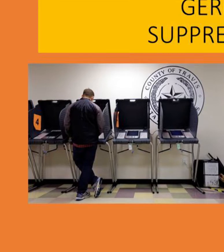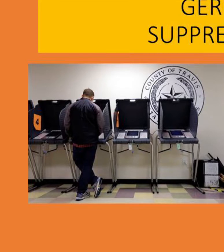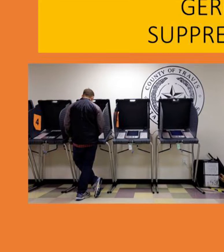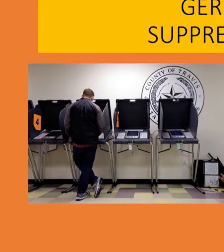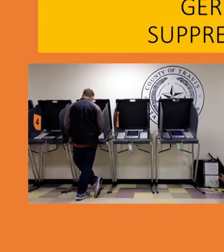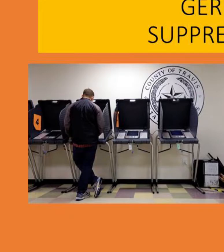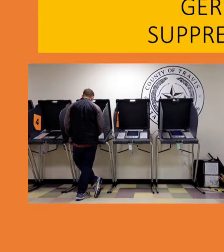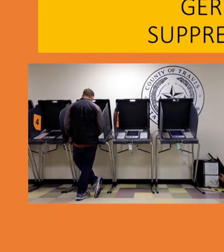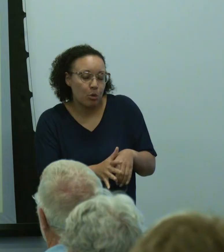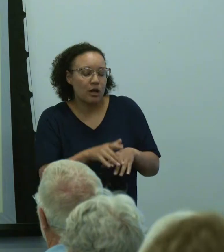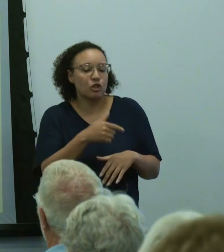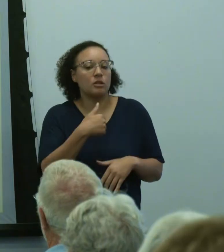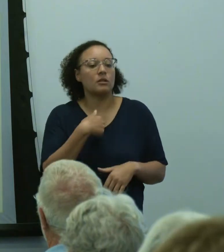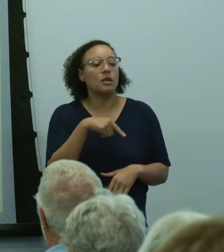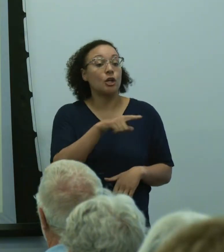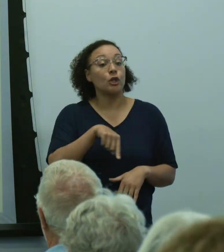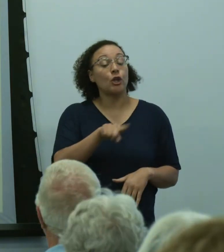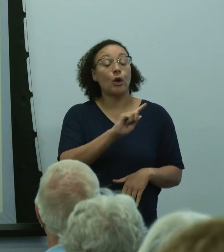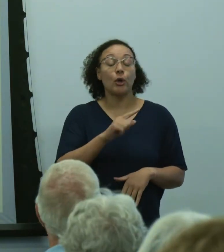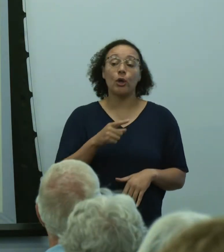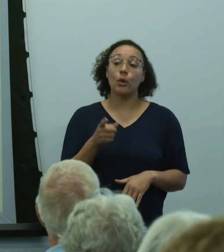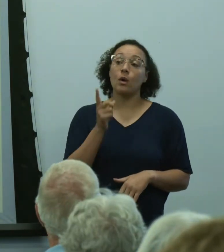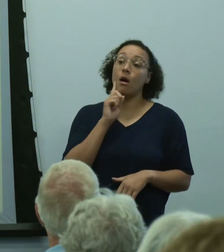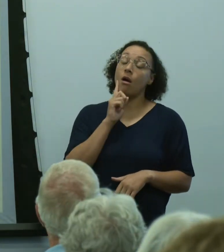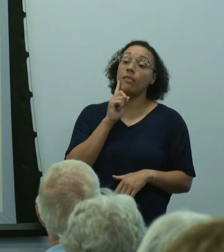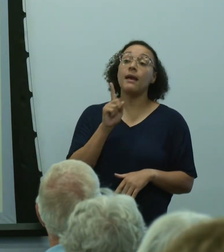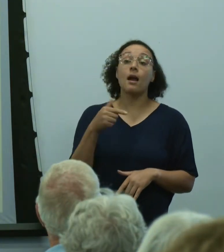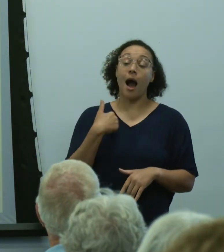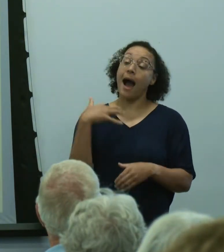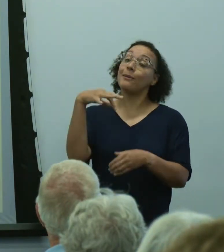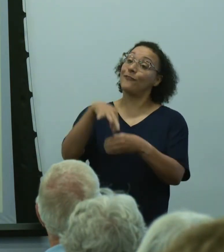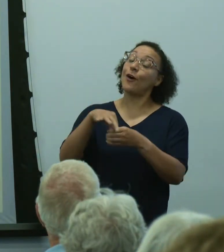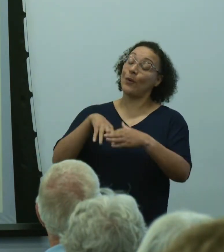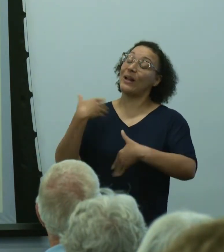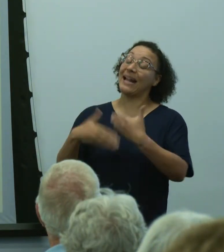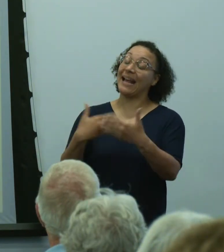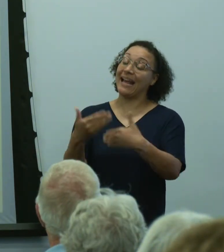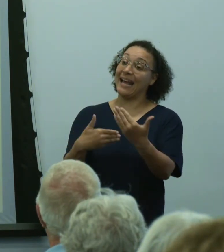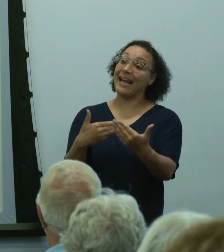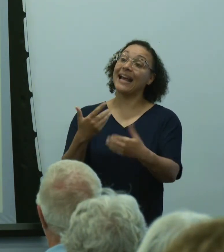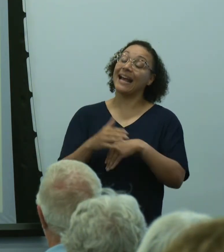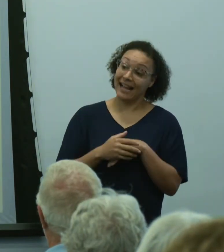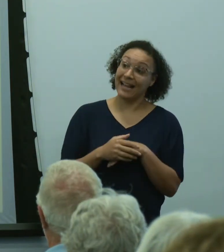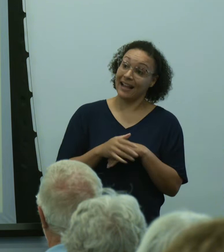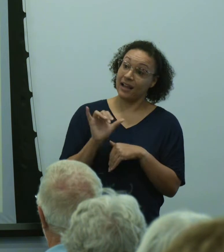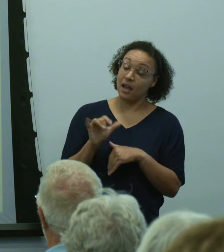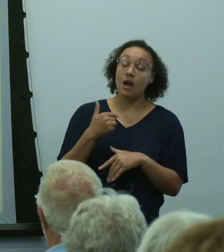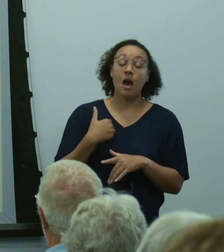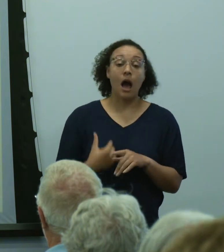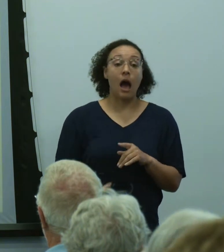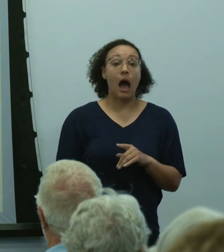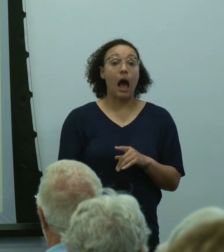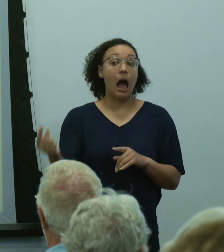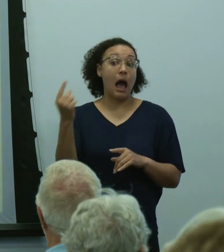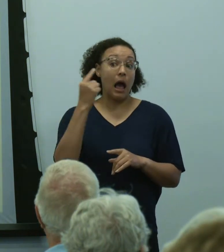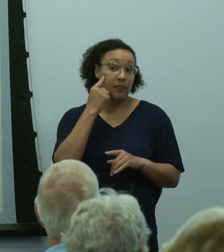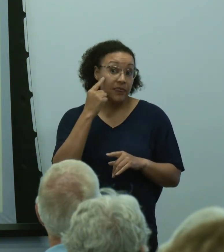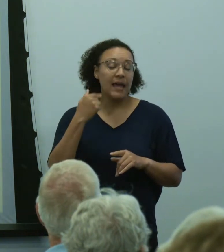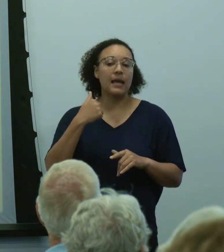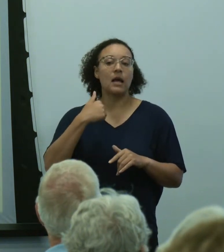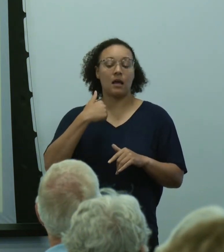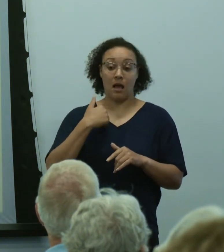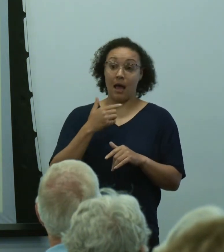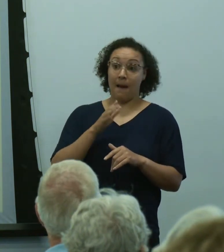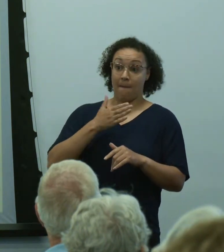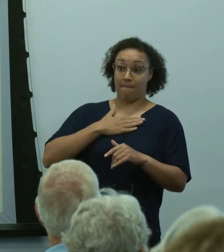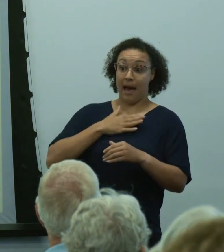It gives you the impression that you're voting, and gives you the impression that your